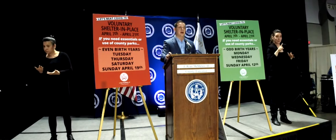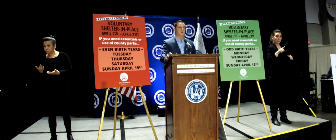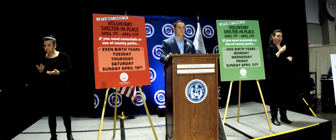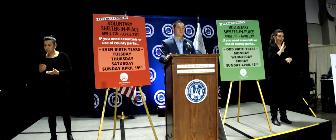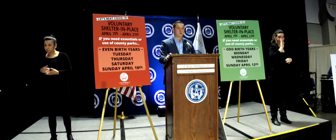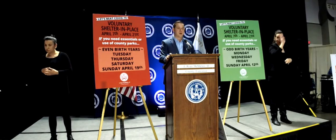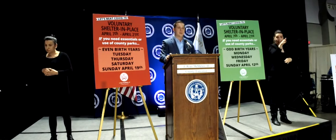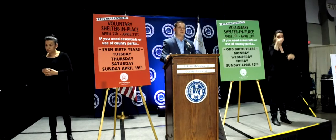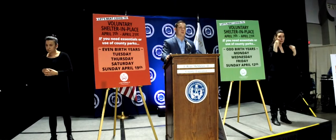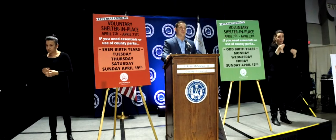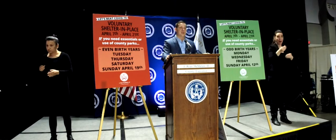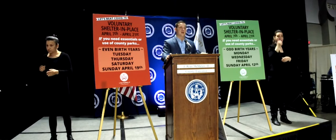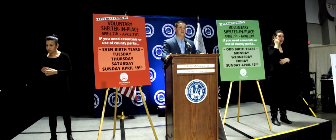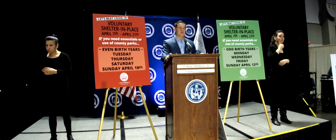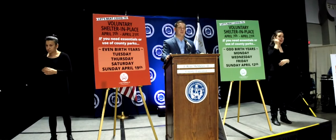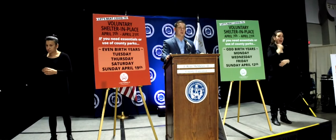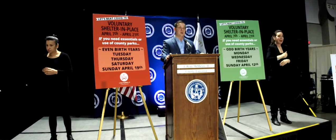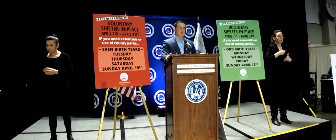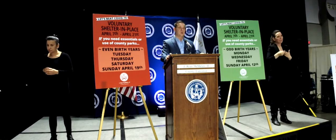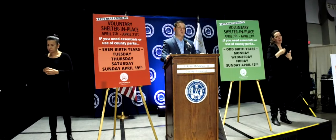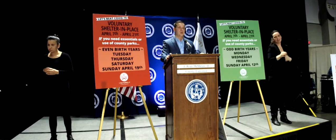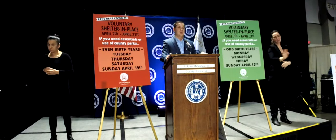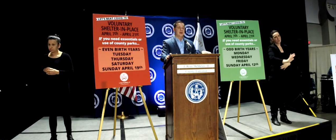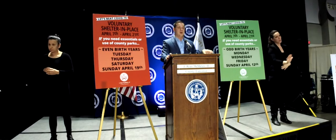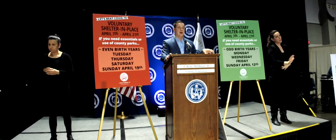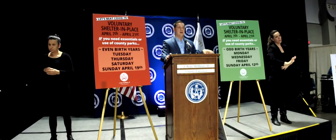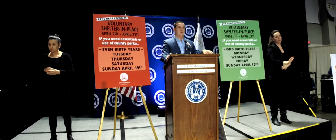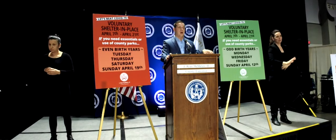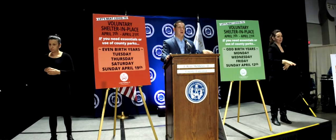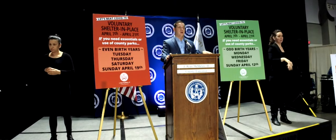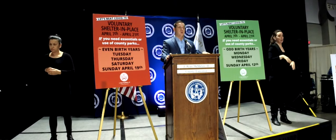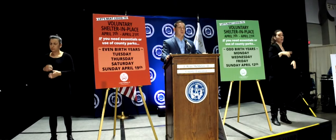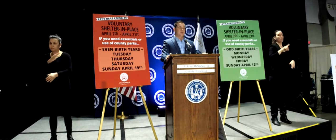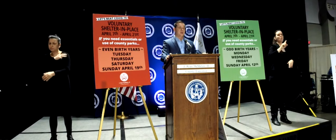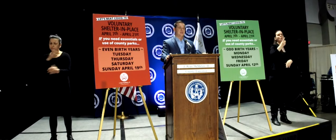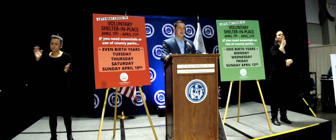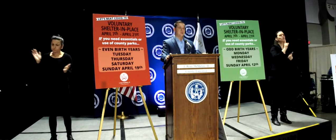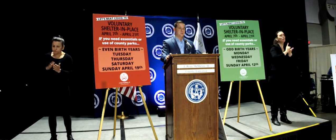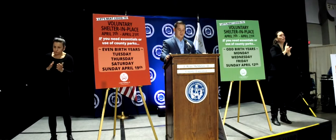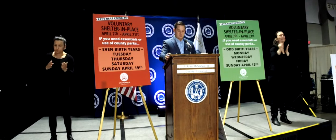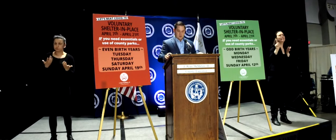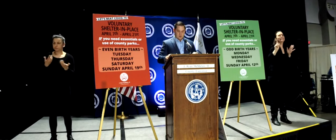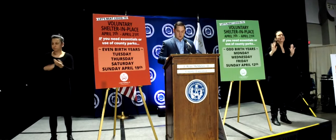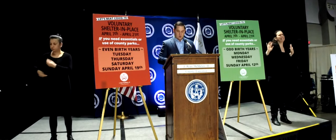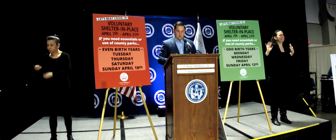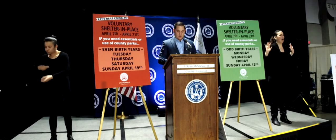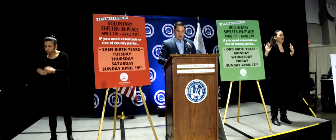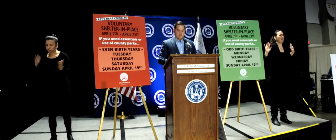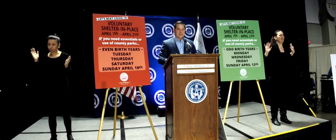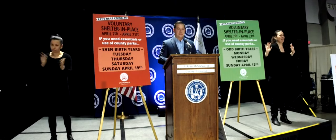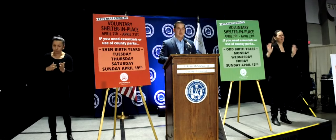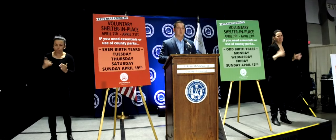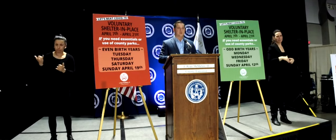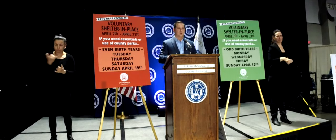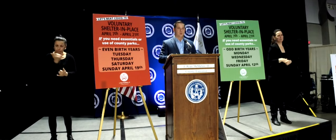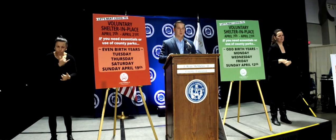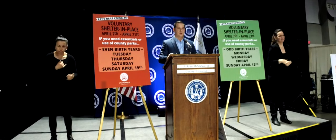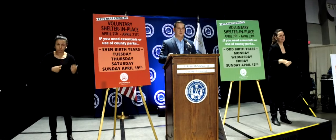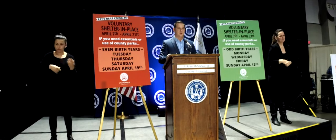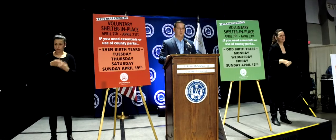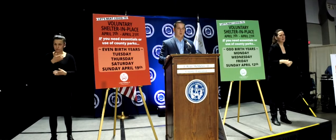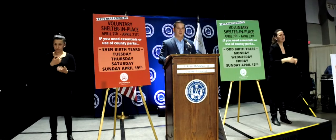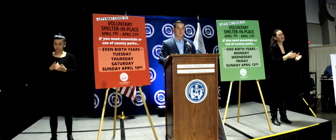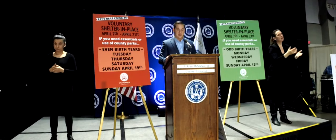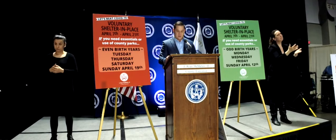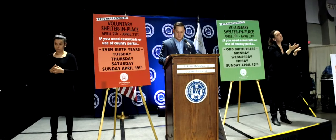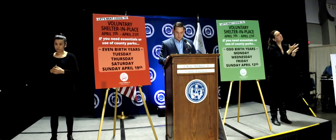get thinned out. And that's been a challenge, as everybody knows, at a lot of our retail establishments. So I'm pleading with you